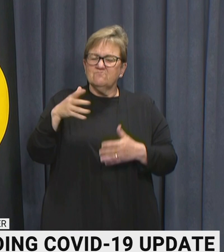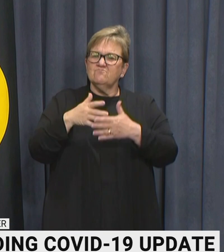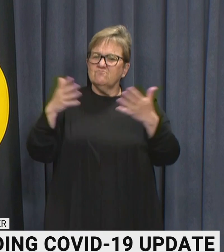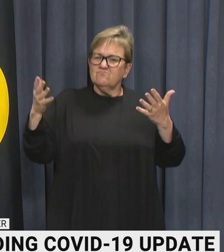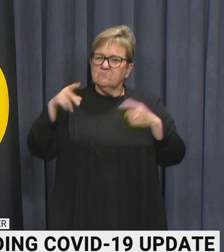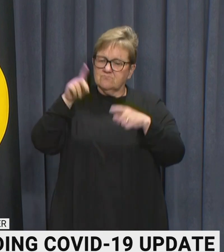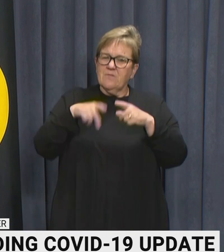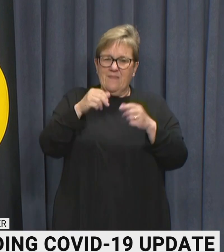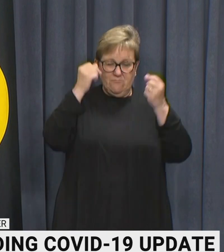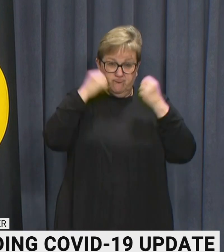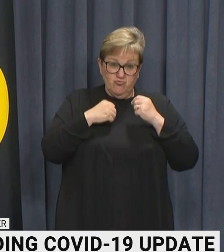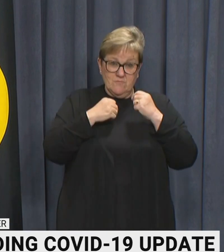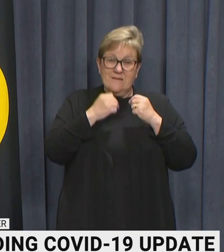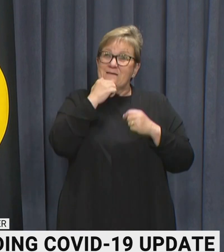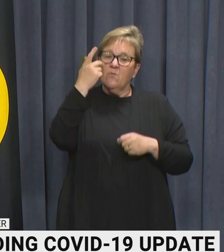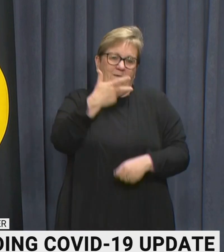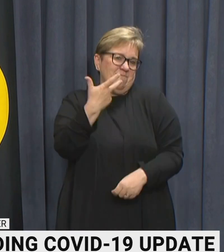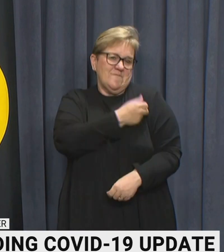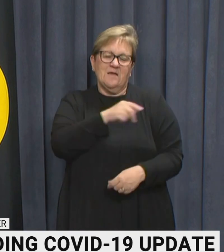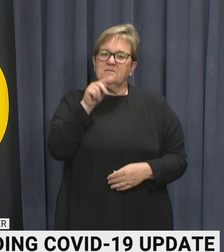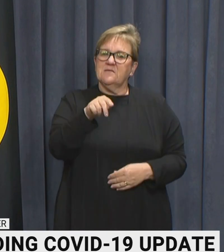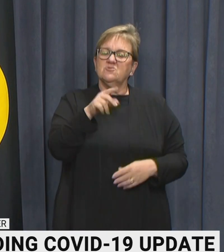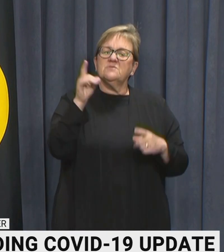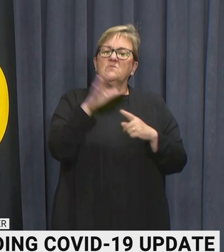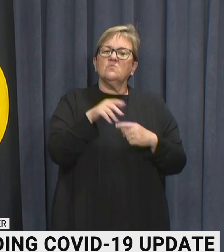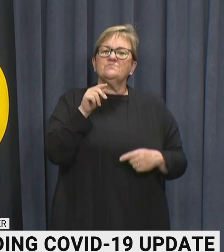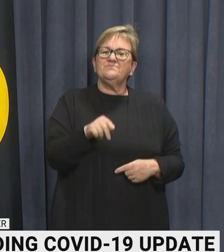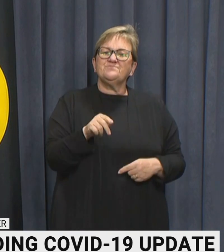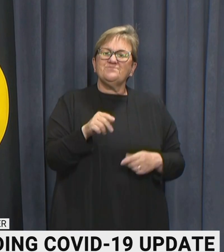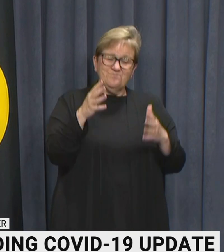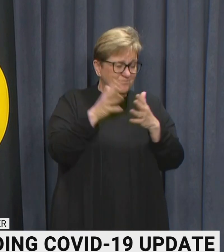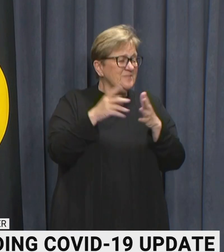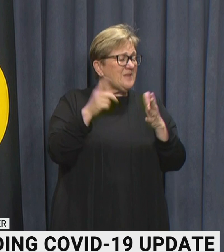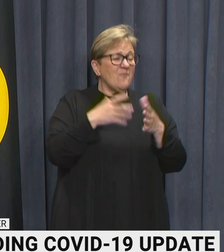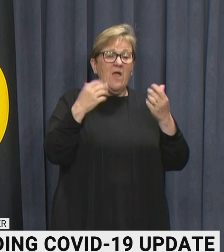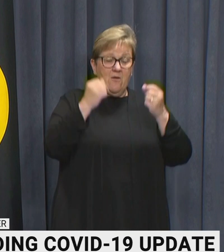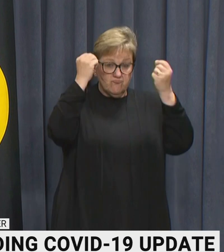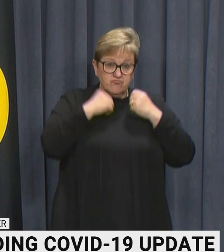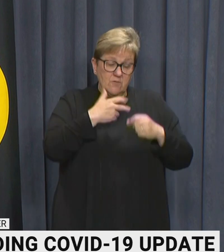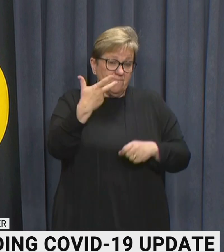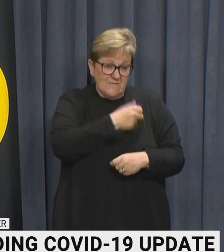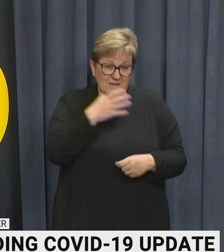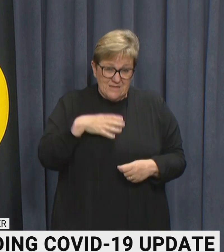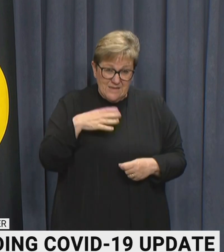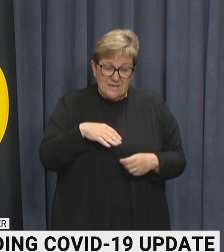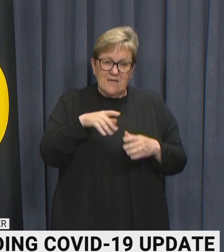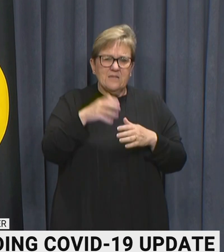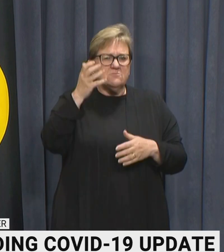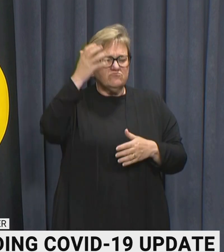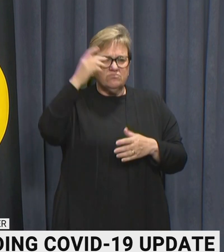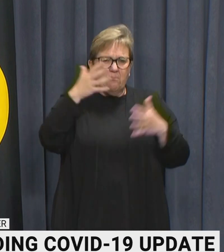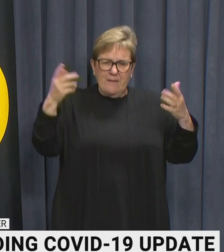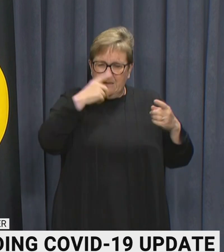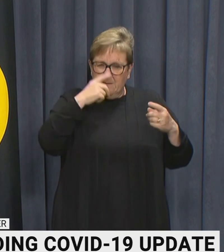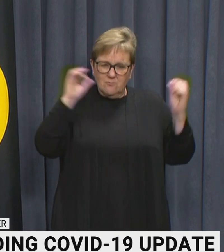wide-ranging proof-of-vaccination requirements. WA has already introduced proof-of-vaccination requirements at higher risk venues